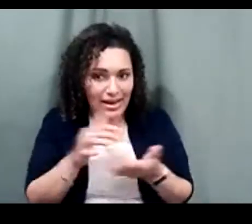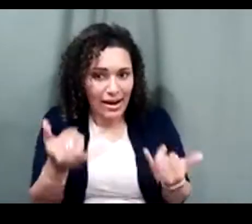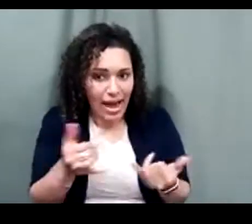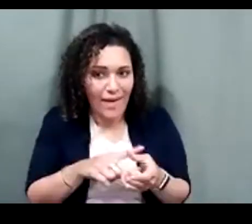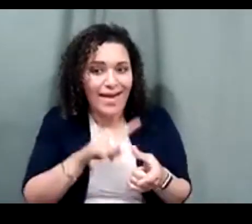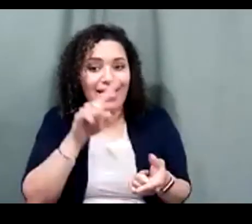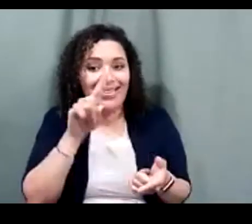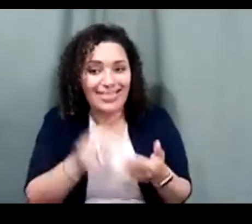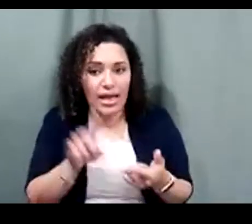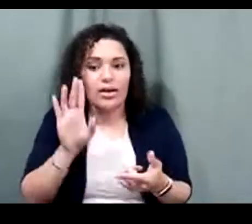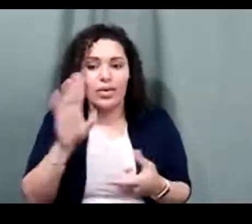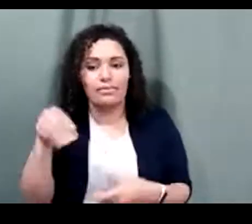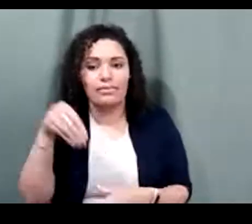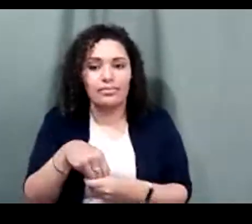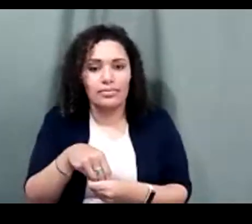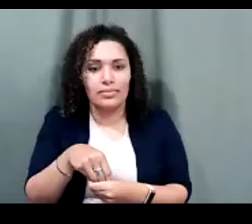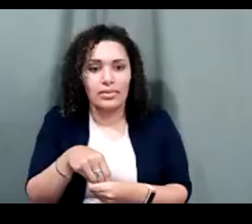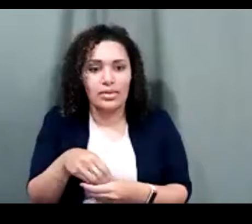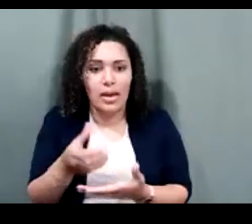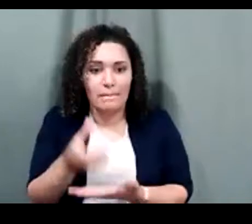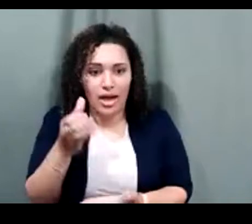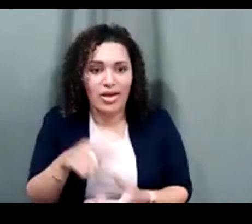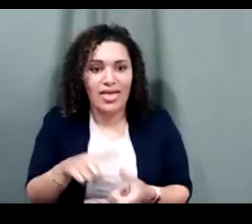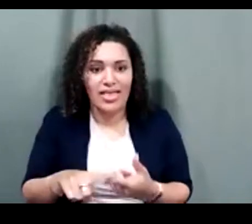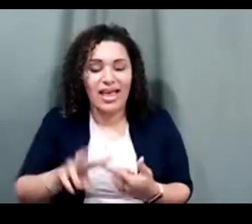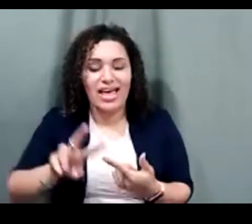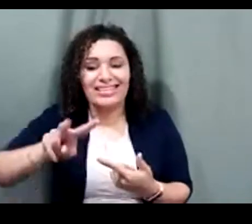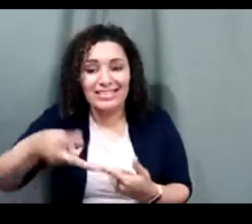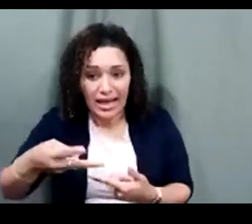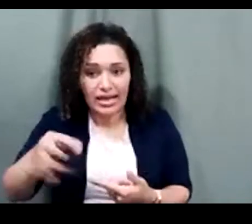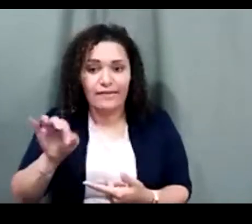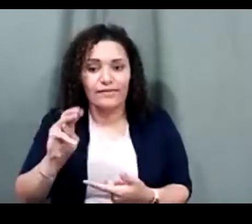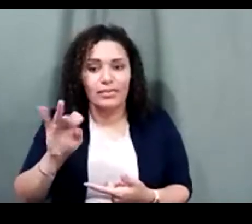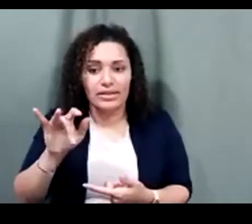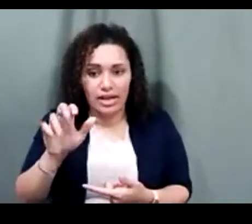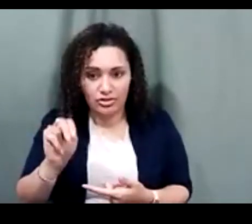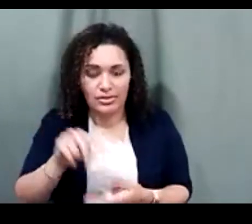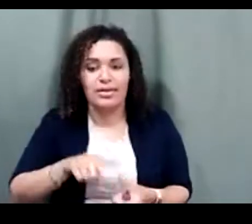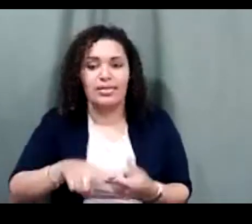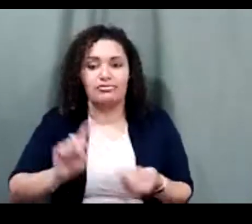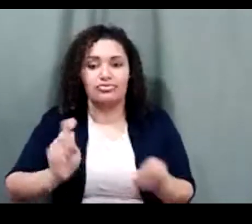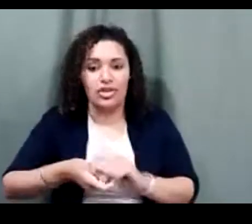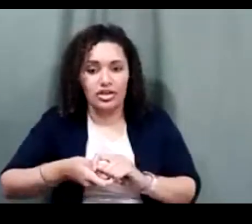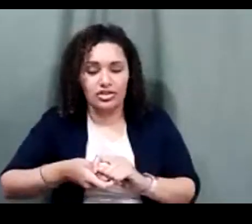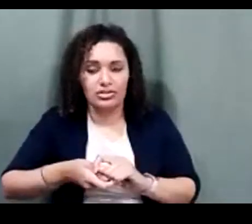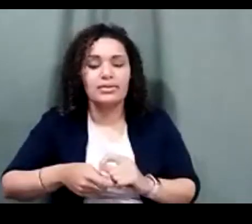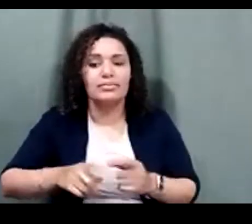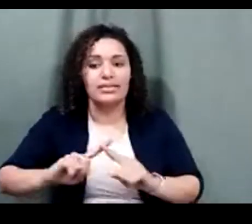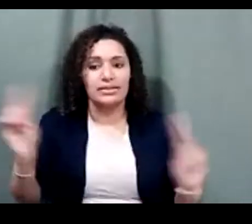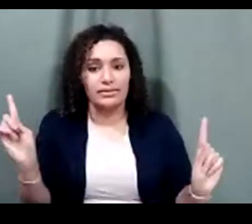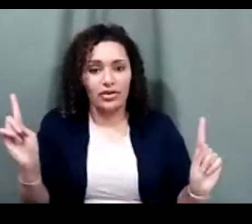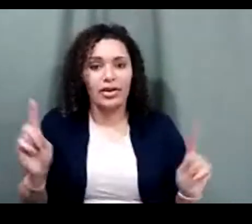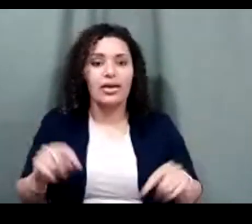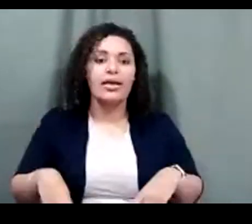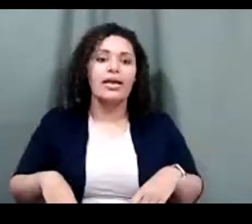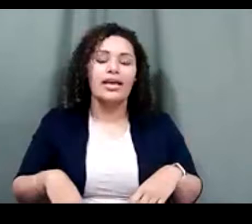it's going to go into the bottle. And then undergo a second fermentation and change and be different. And so this is it's